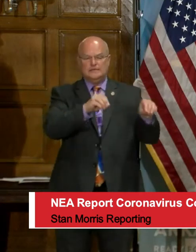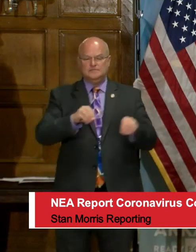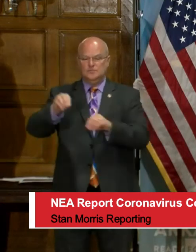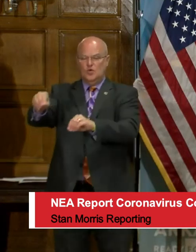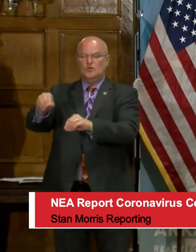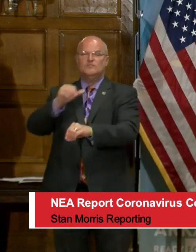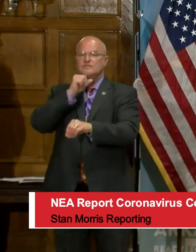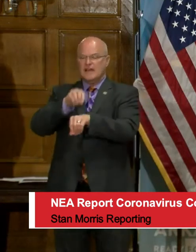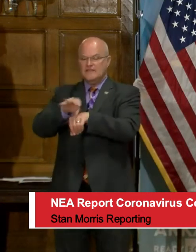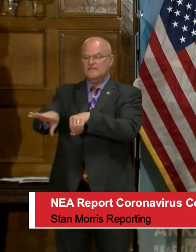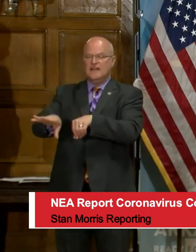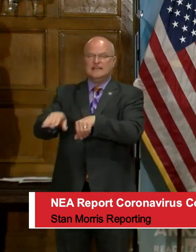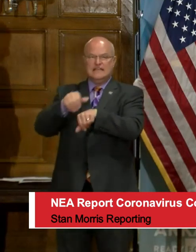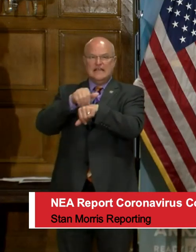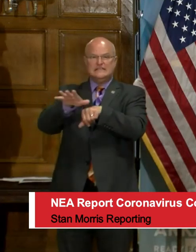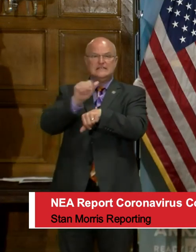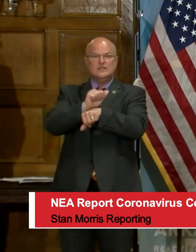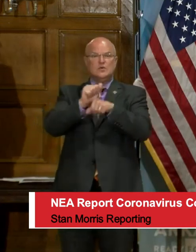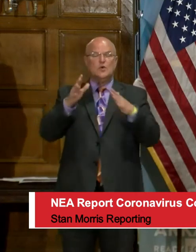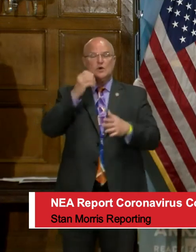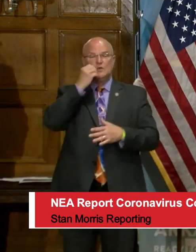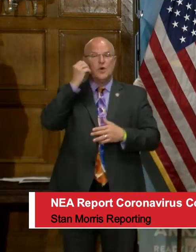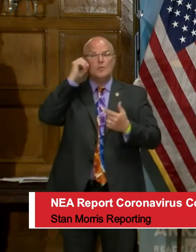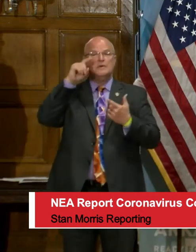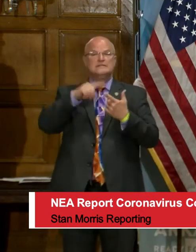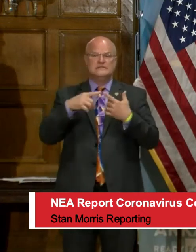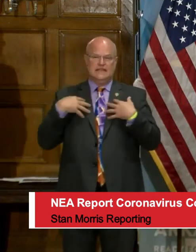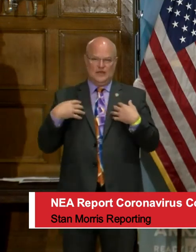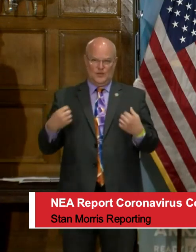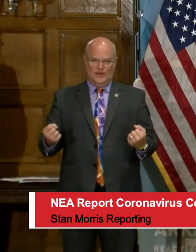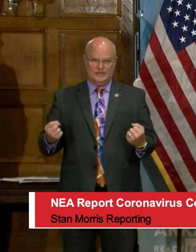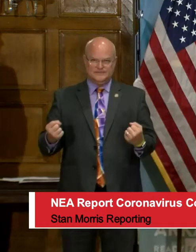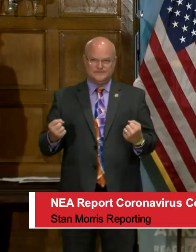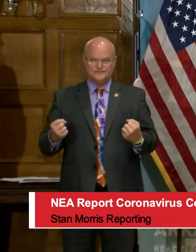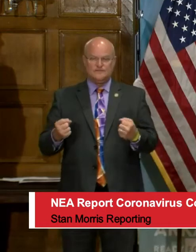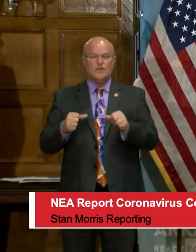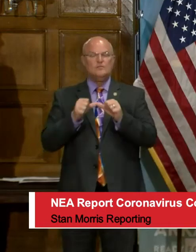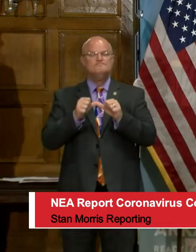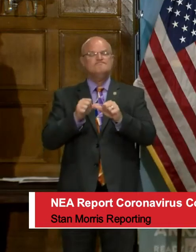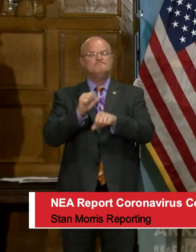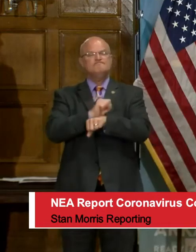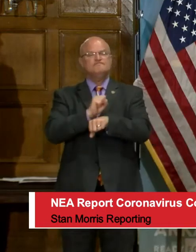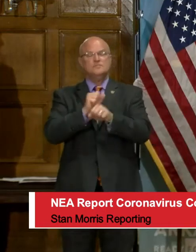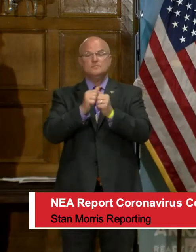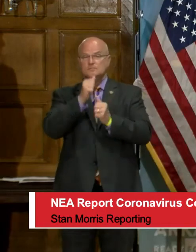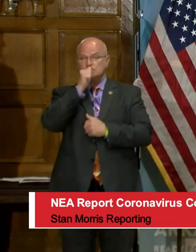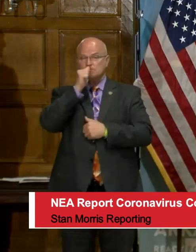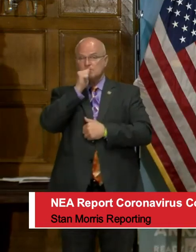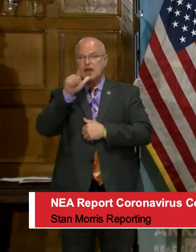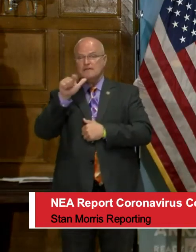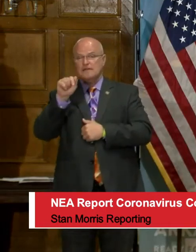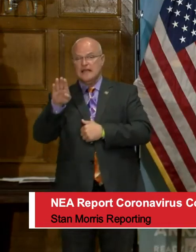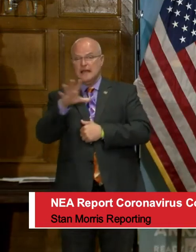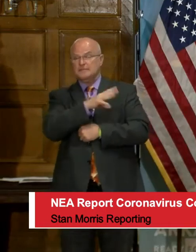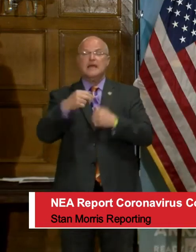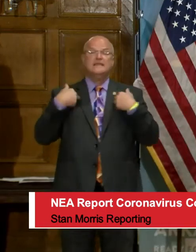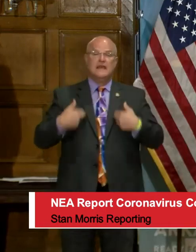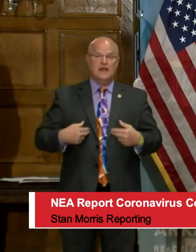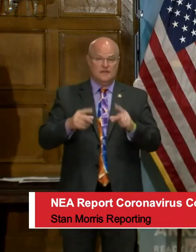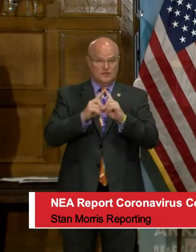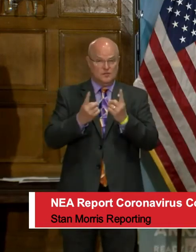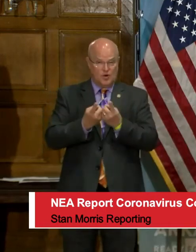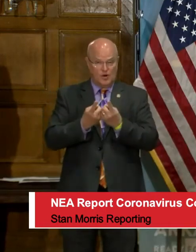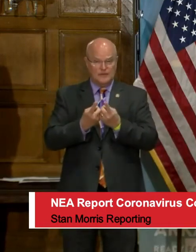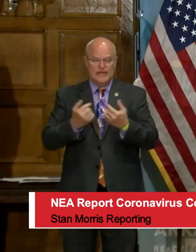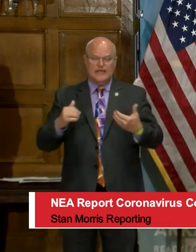areas that are unaffected and send those workers home until they get well. We will continue to work with private labs and the health department and